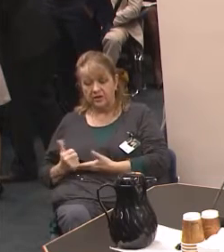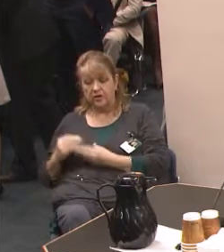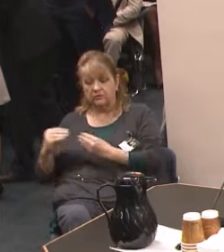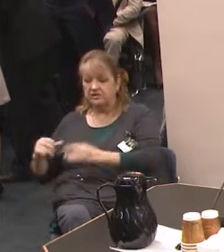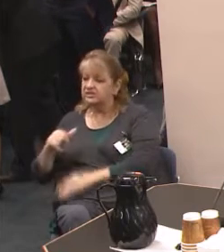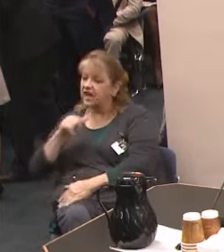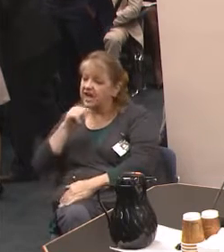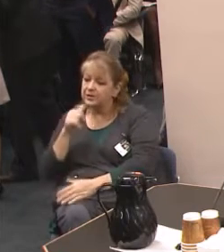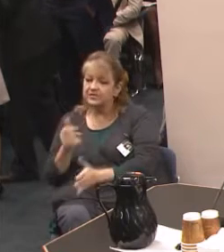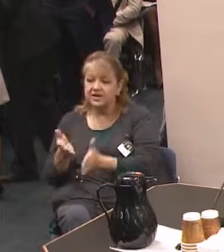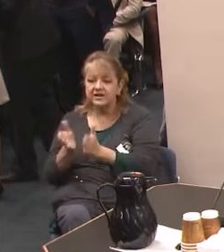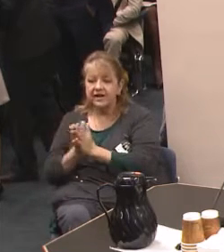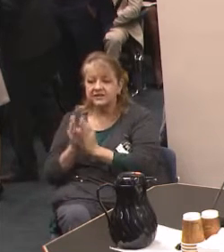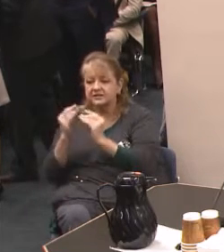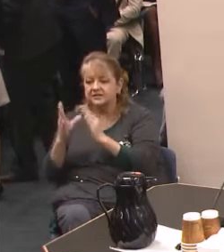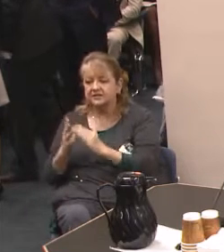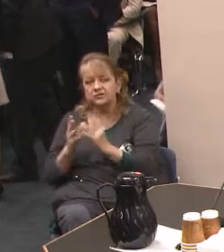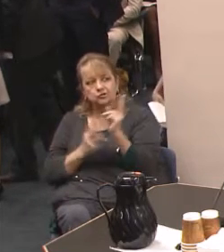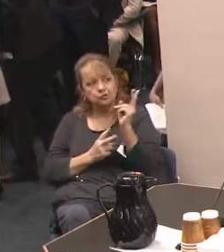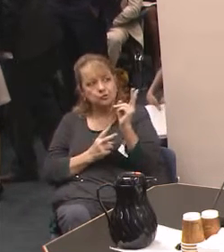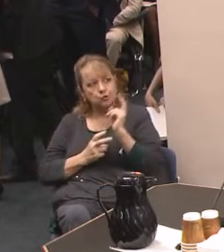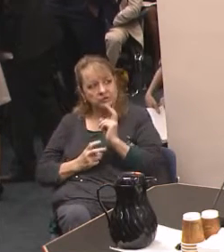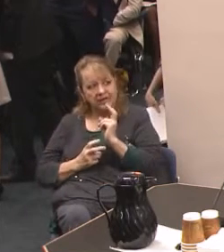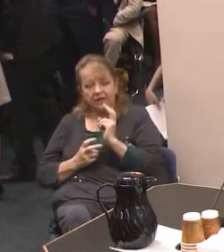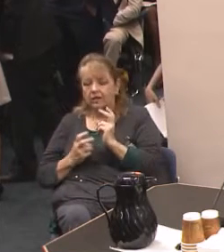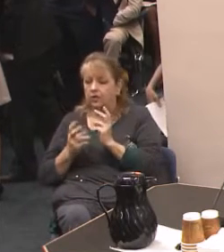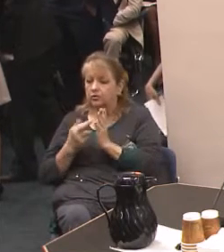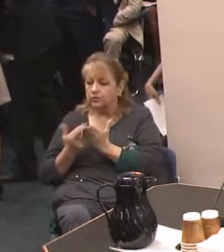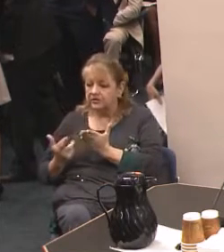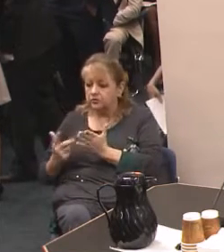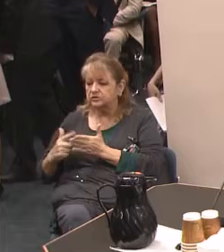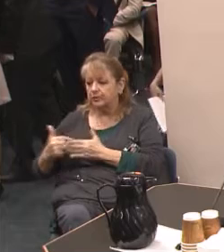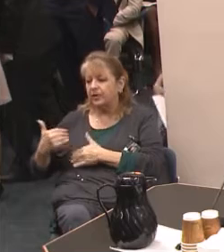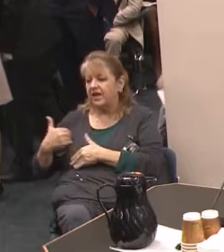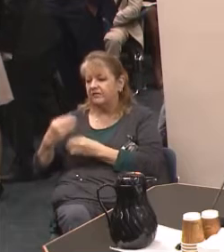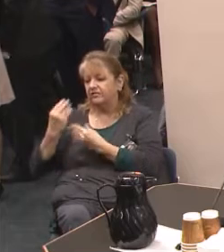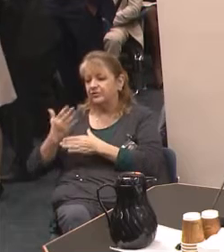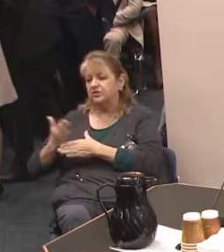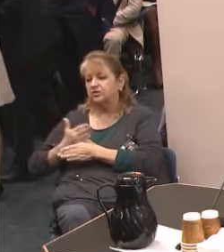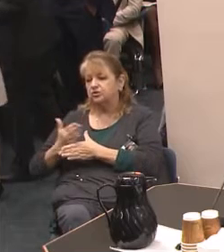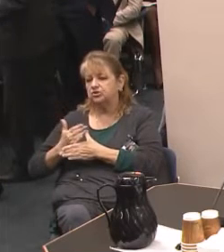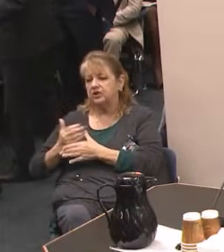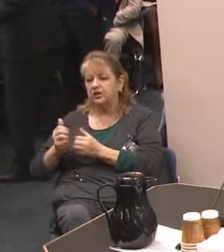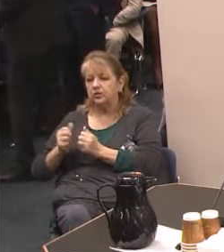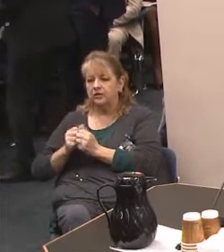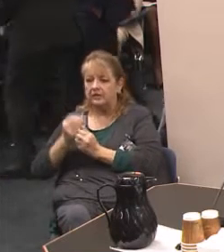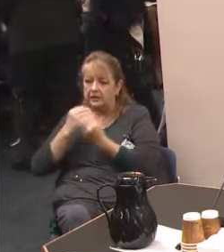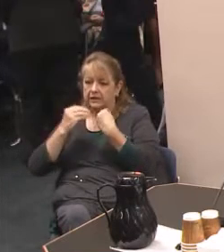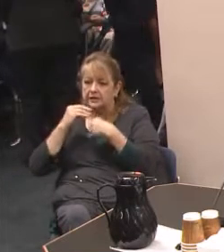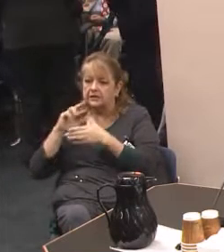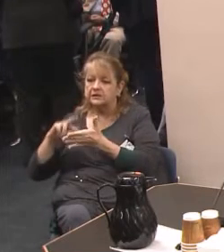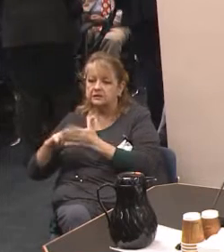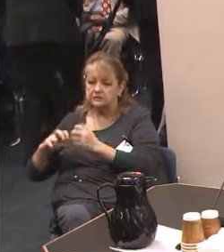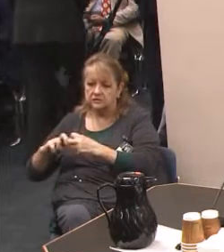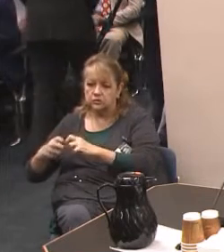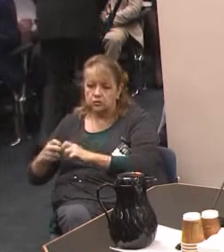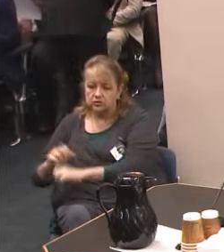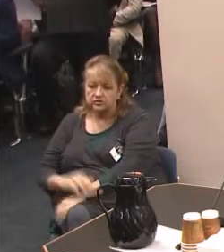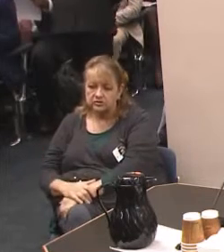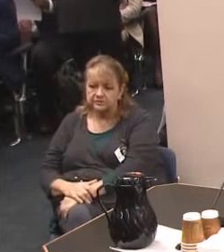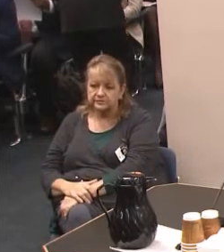asking them to pull down a resource in order to share that information. That's where some of the expert sharings will come in as I continue to work